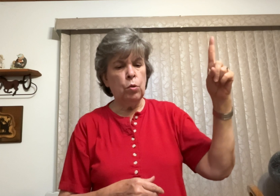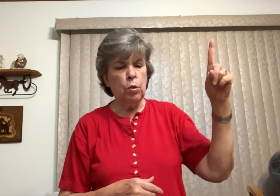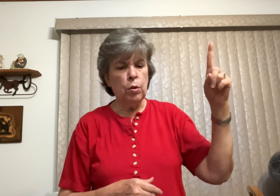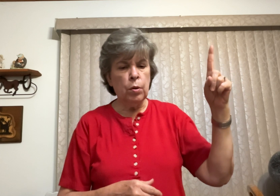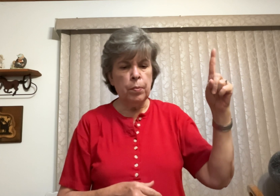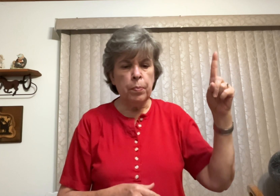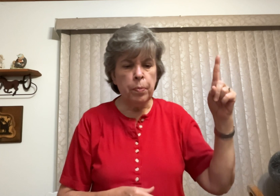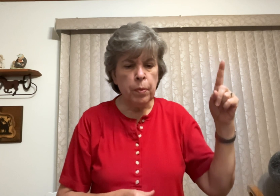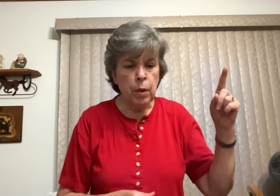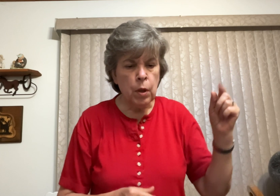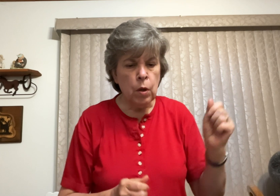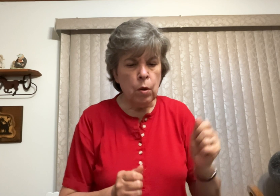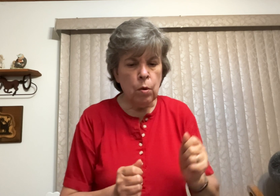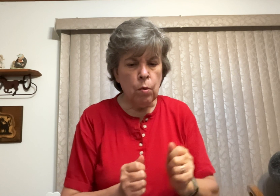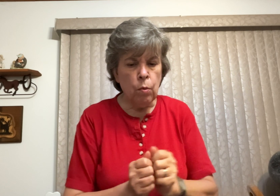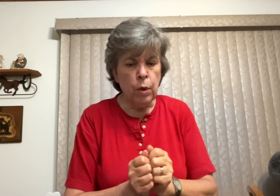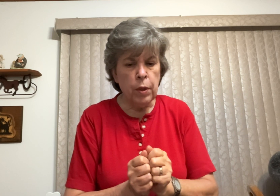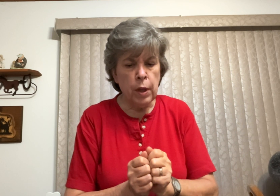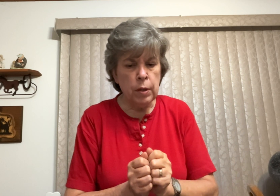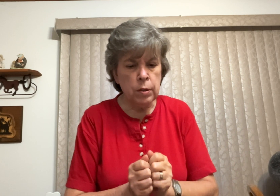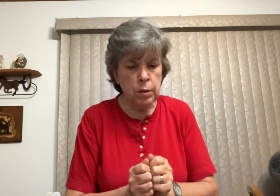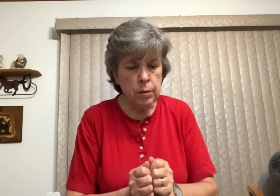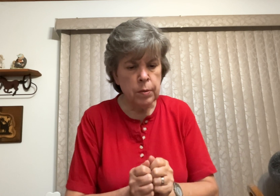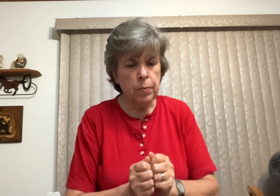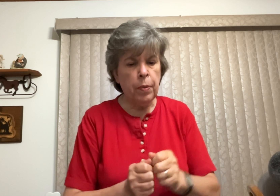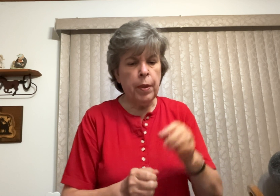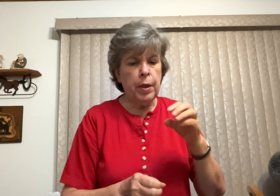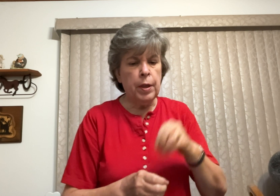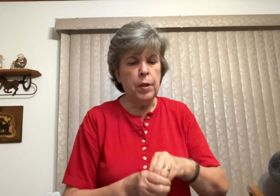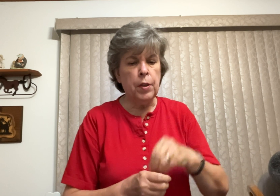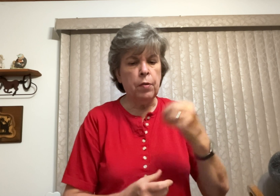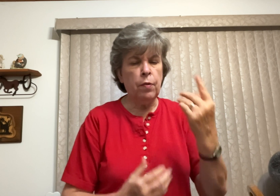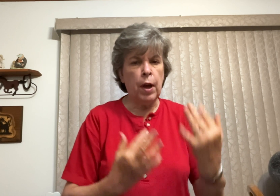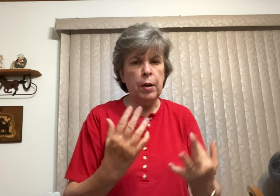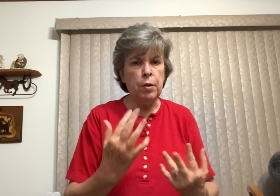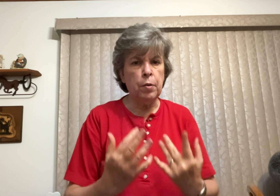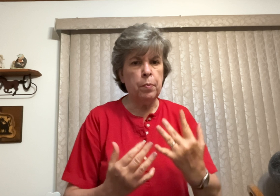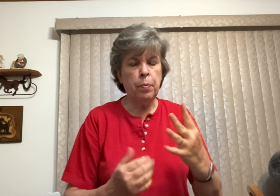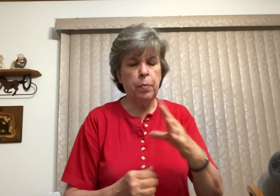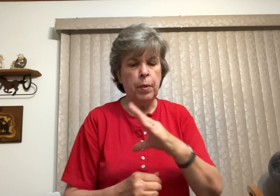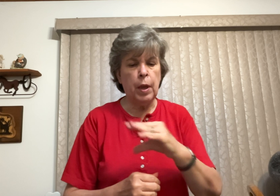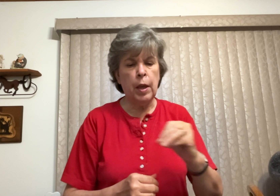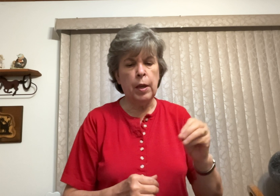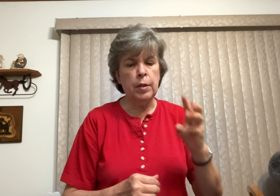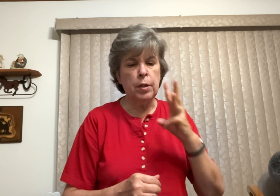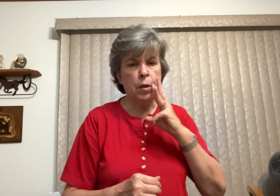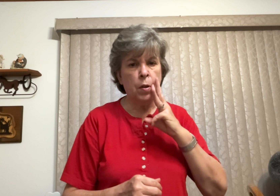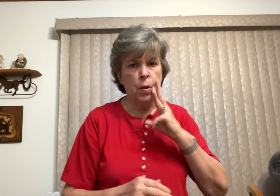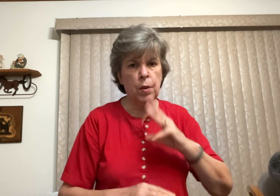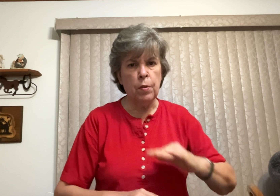You're with us in the fire and the